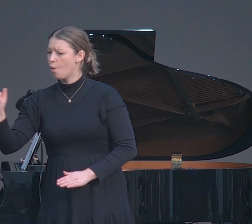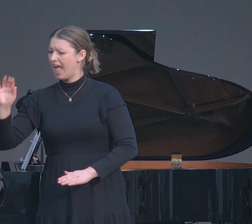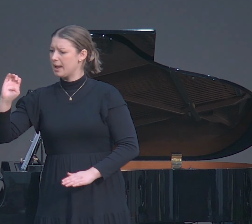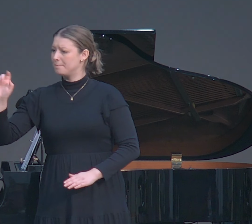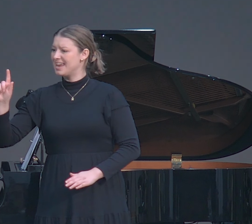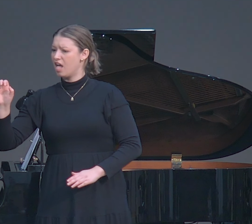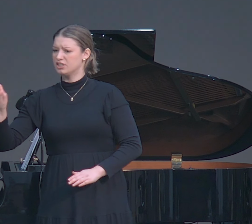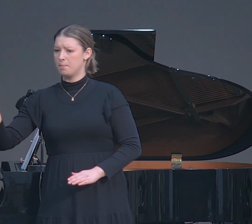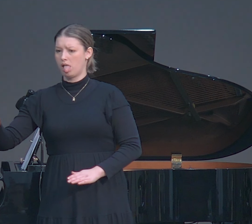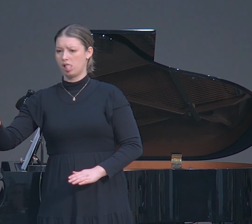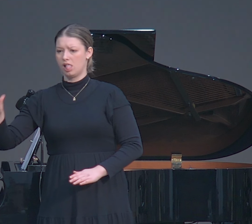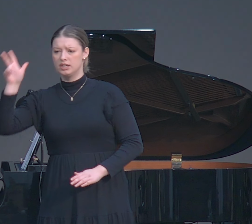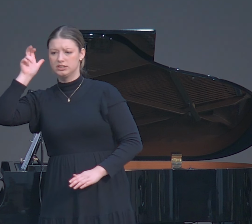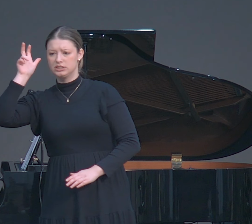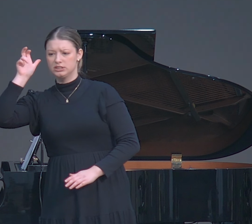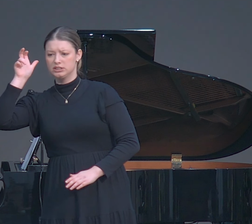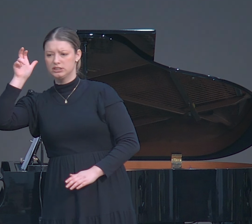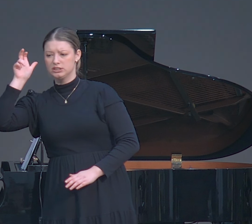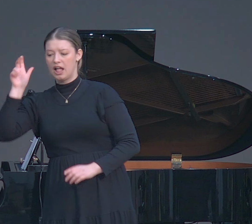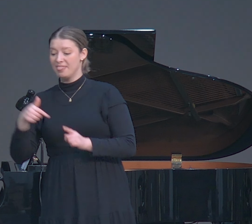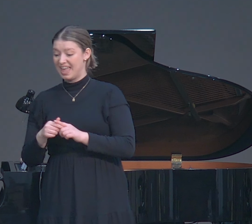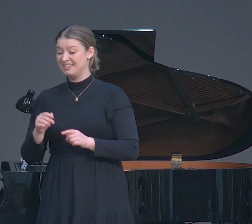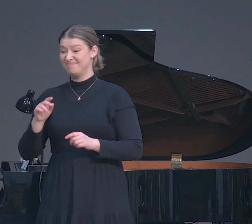going into all of the details,